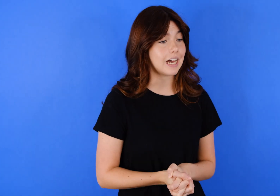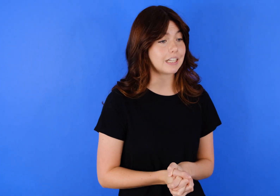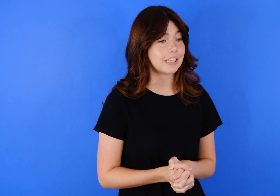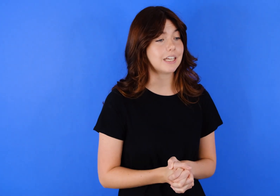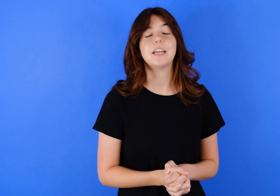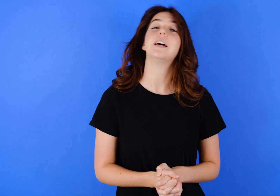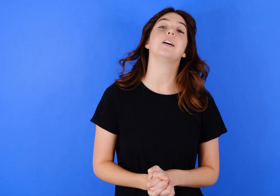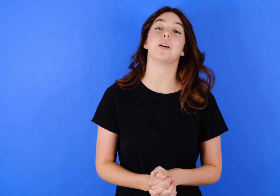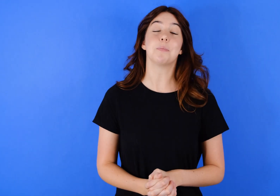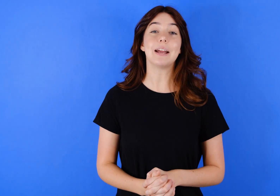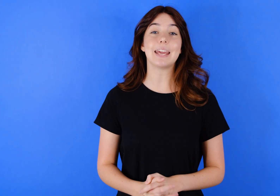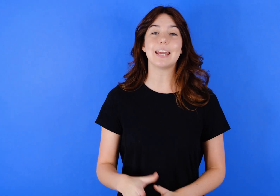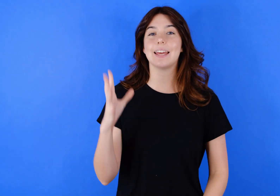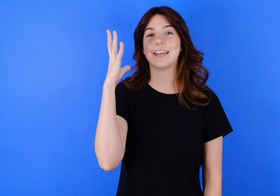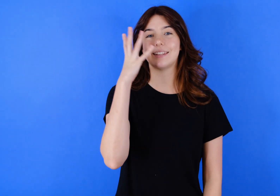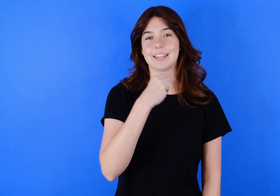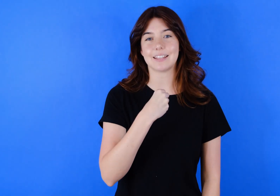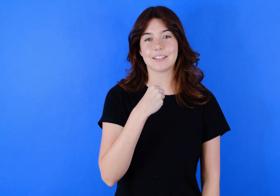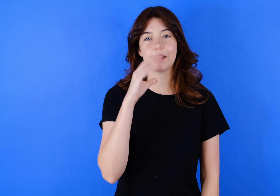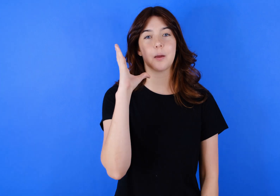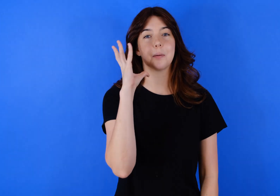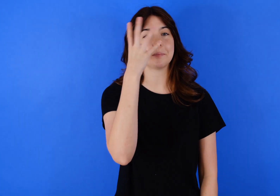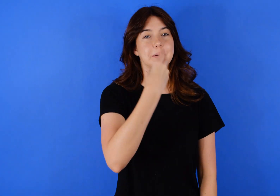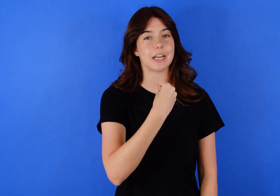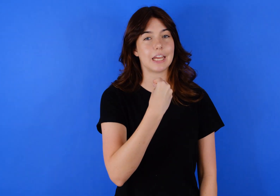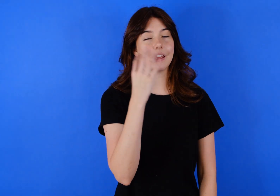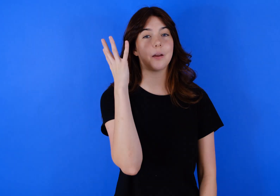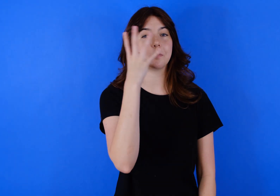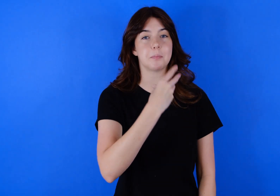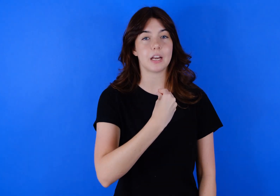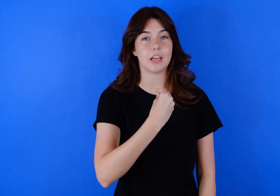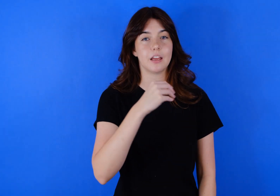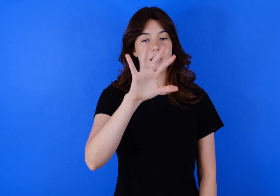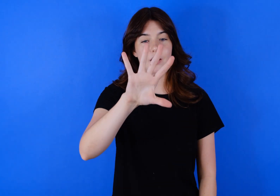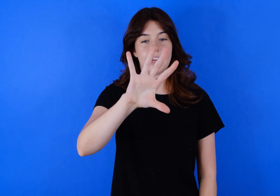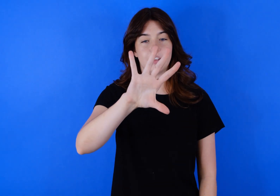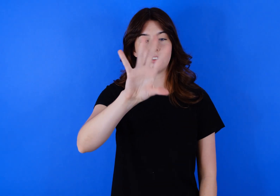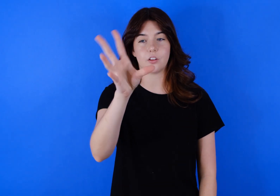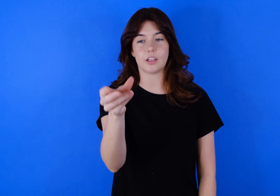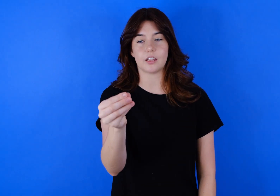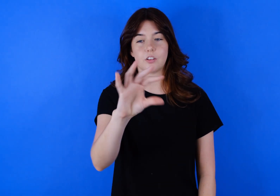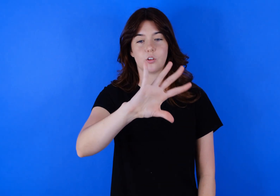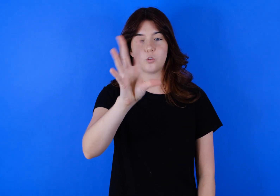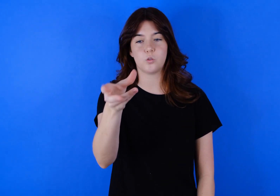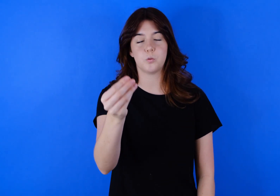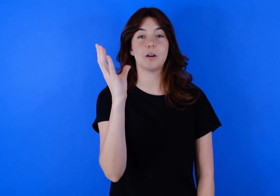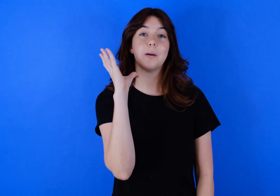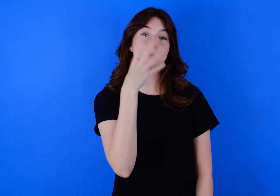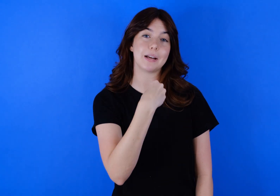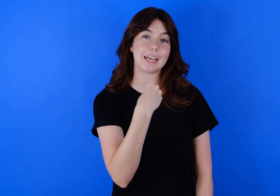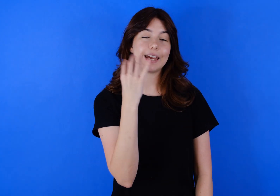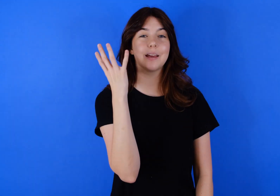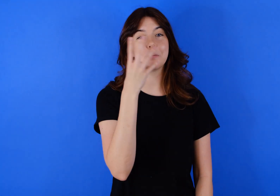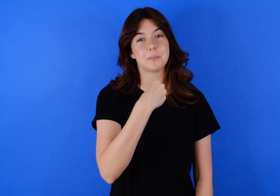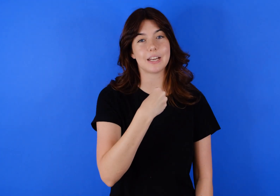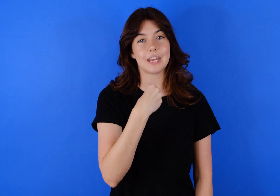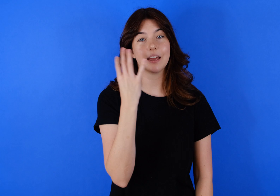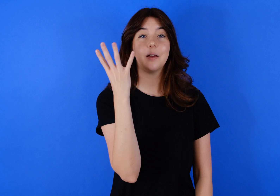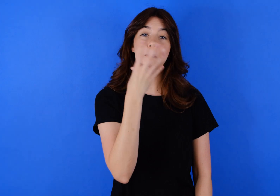ugly. So pretty is this. Pretty, pretty. Your hands go like this. Pretty, pretty,